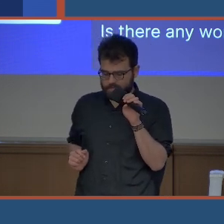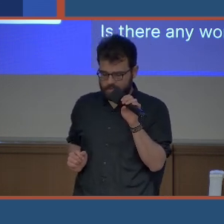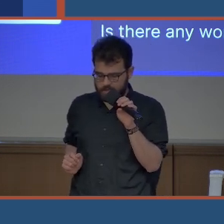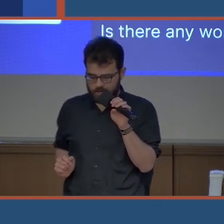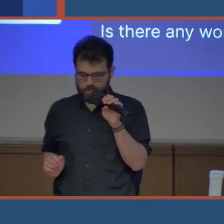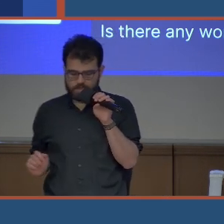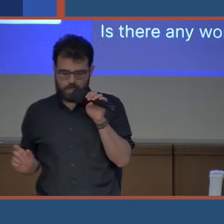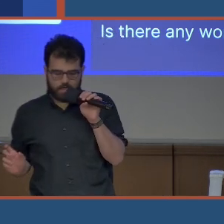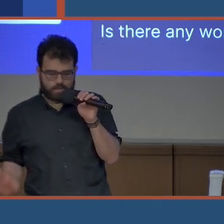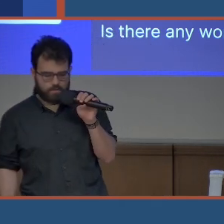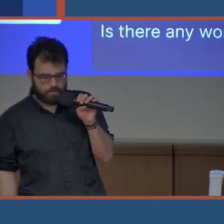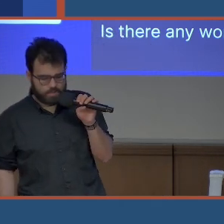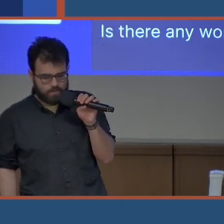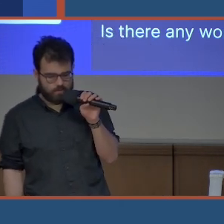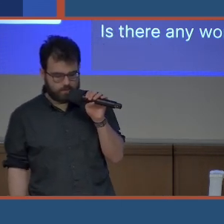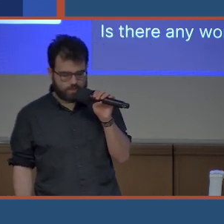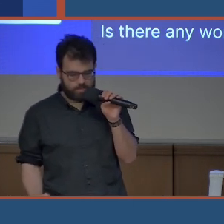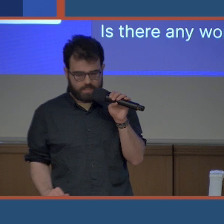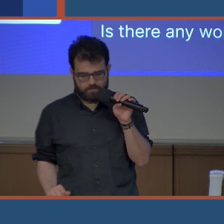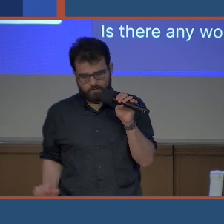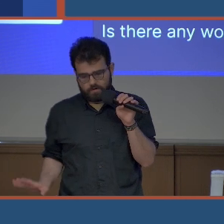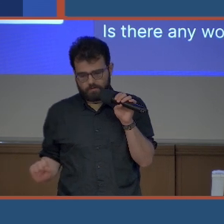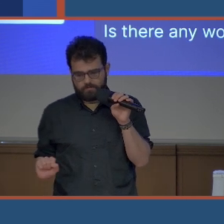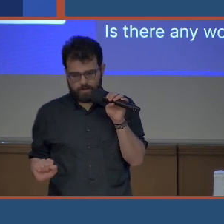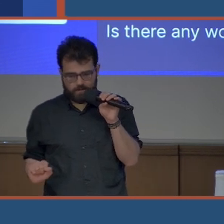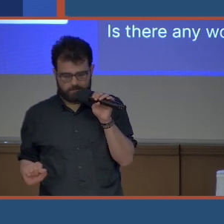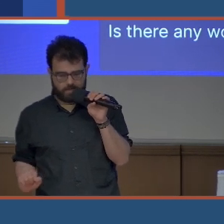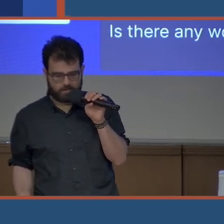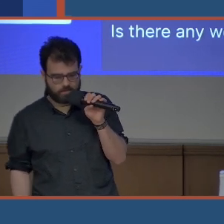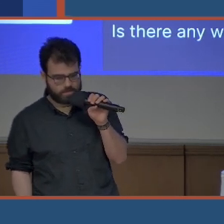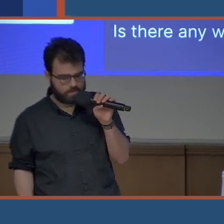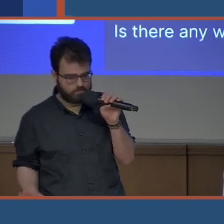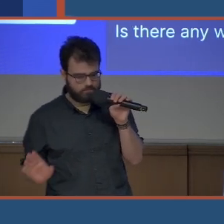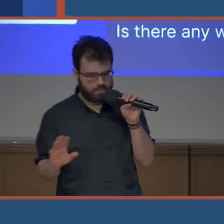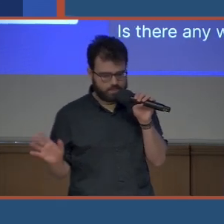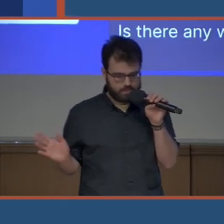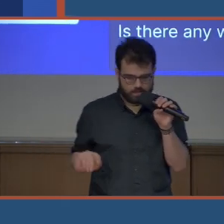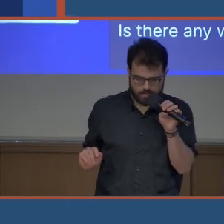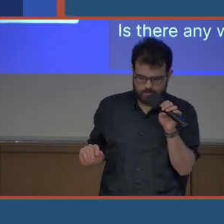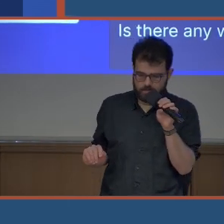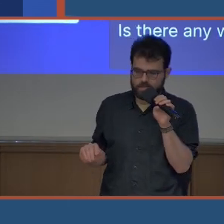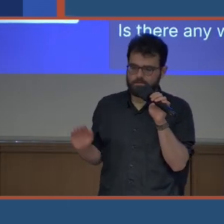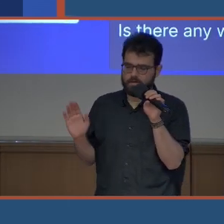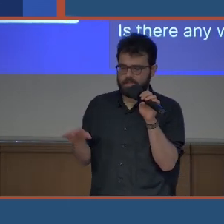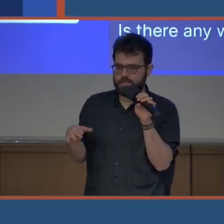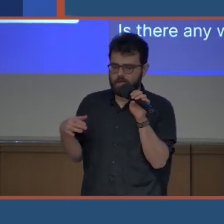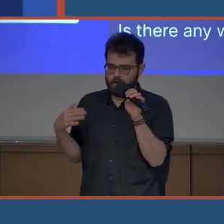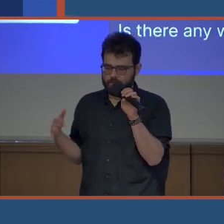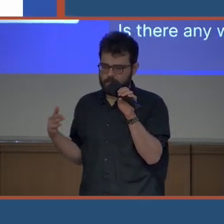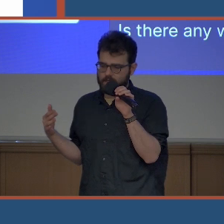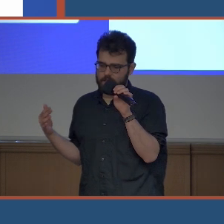properties of a sign language. So usually children at 4 or 5 can use some basic classifiers,